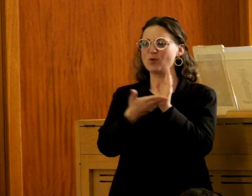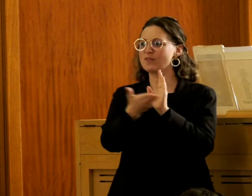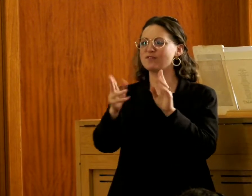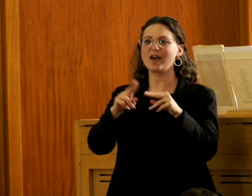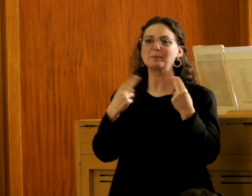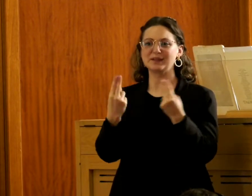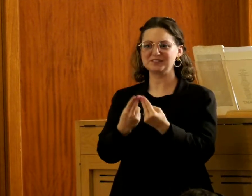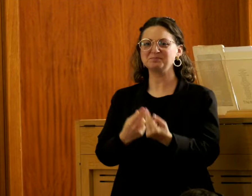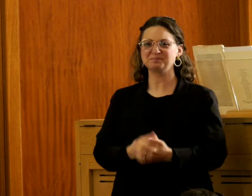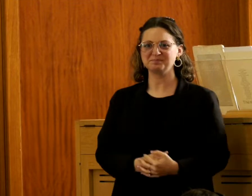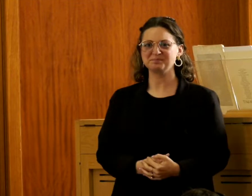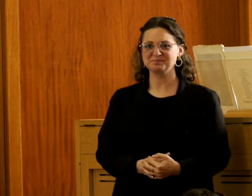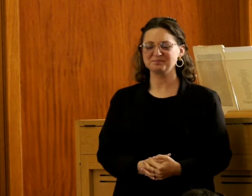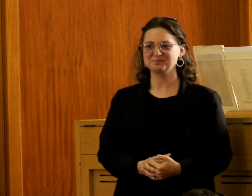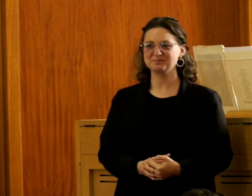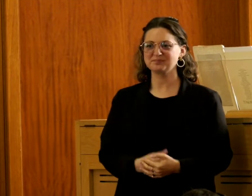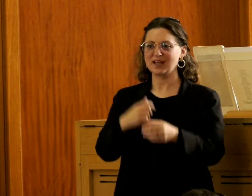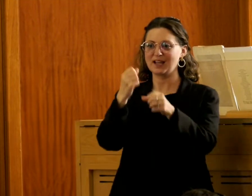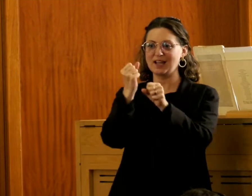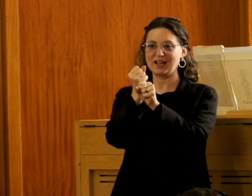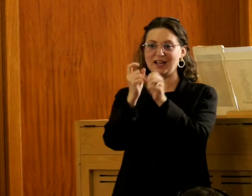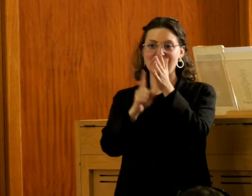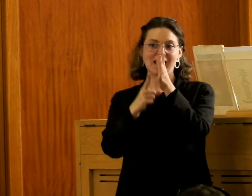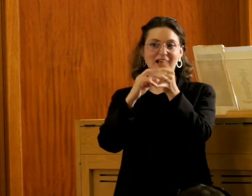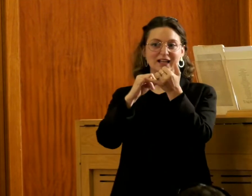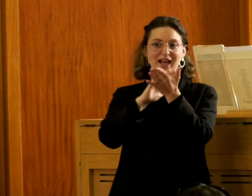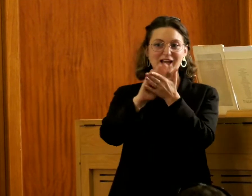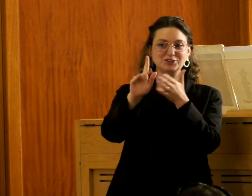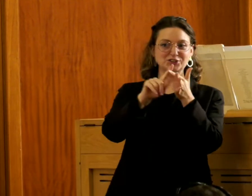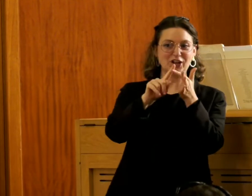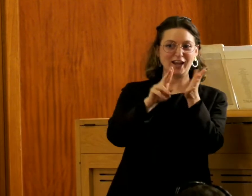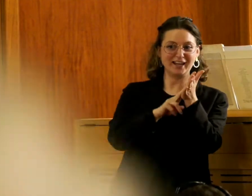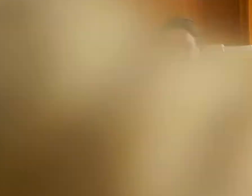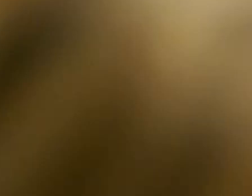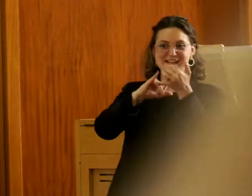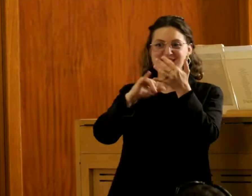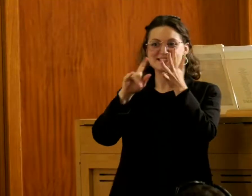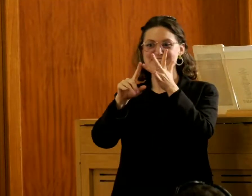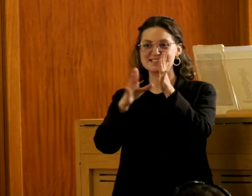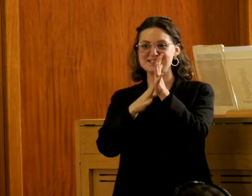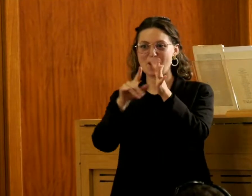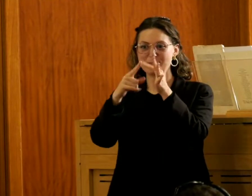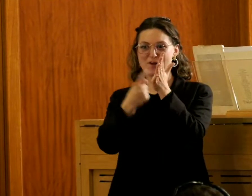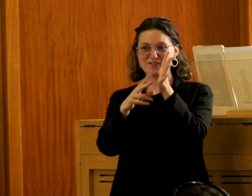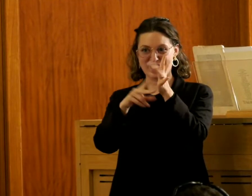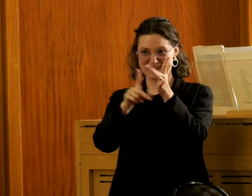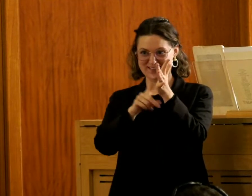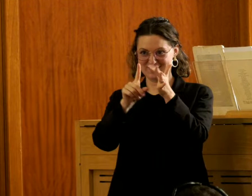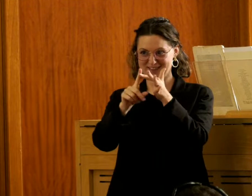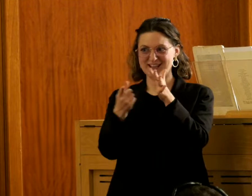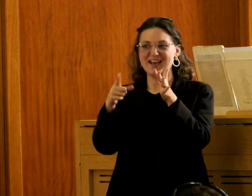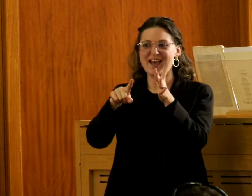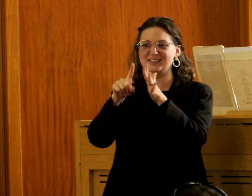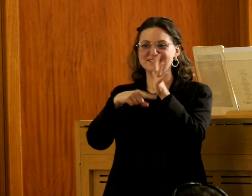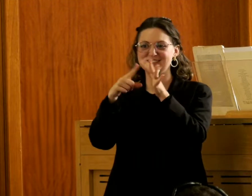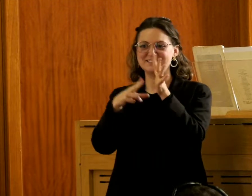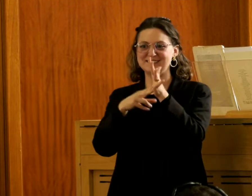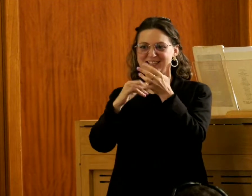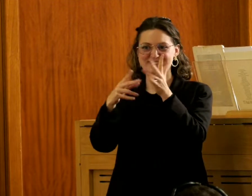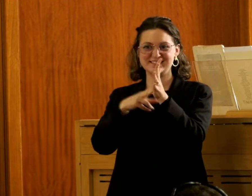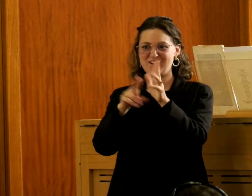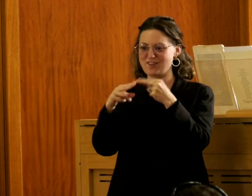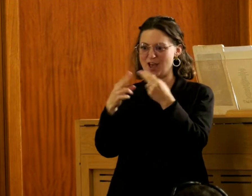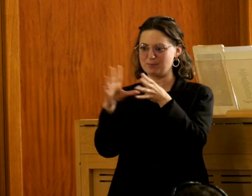family. The Glasheen, Somerville and Jensen families have been connected for more than 80